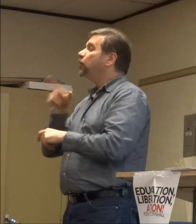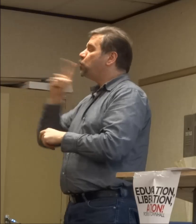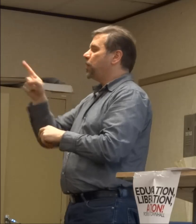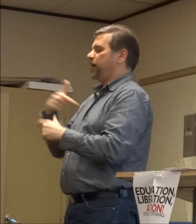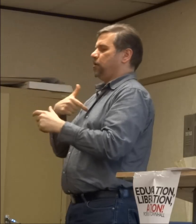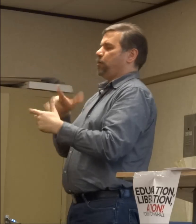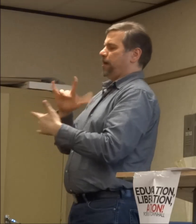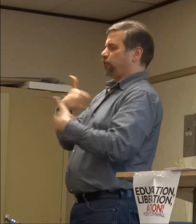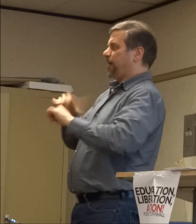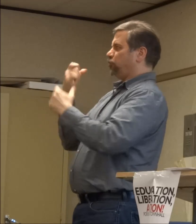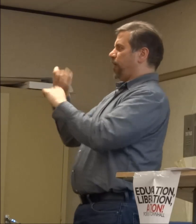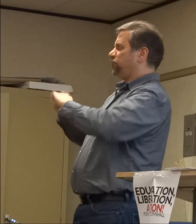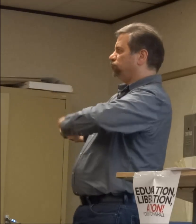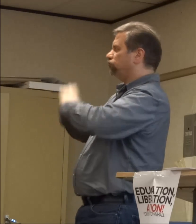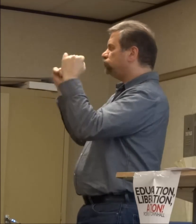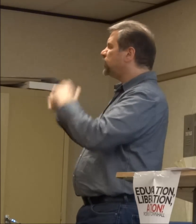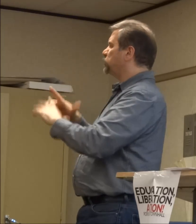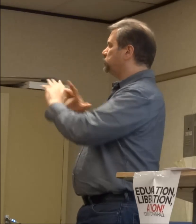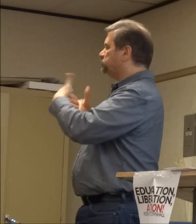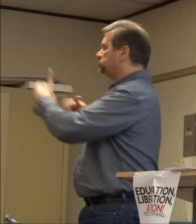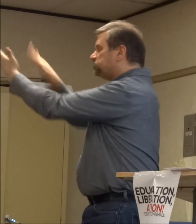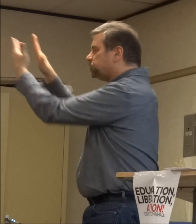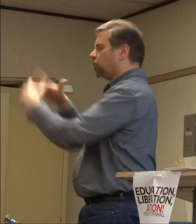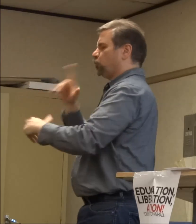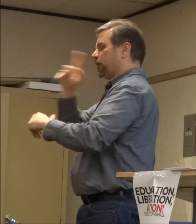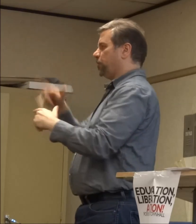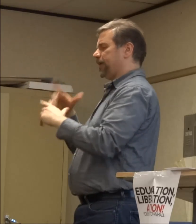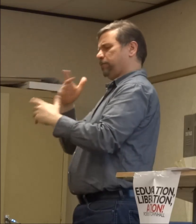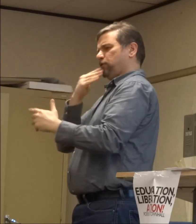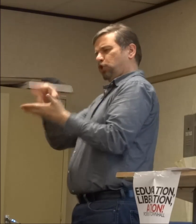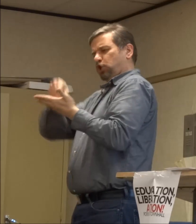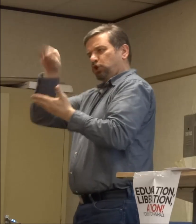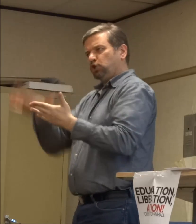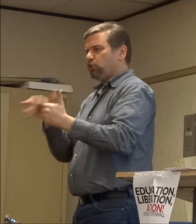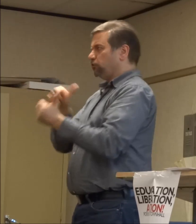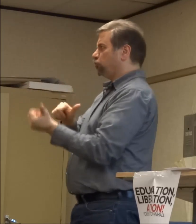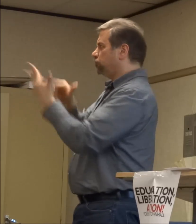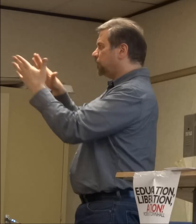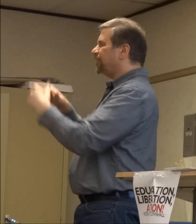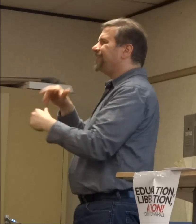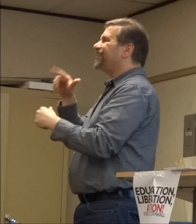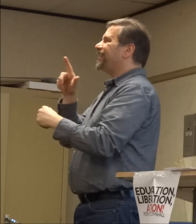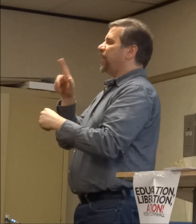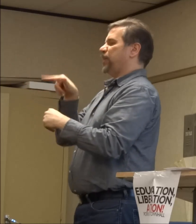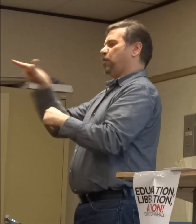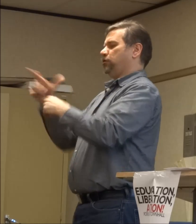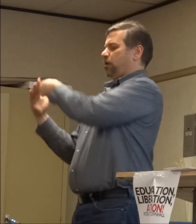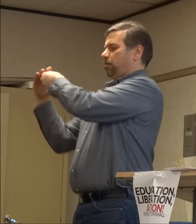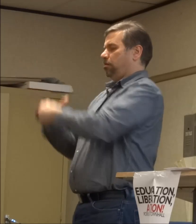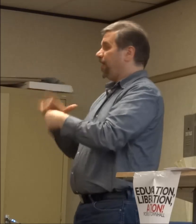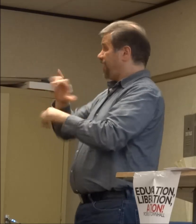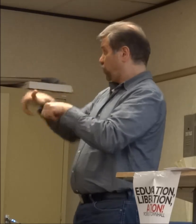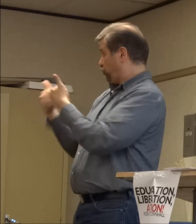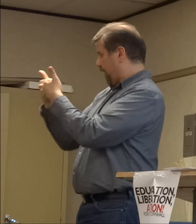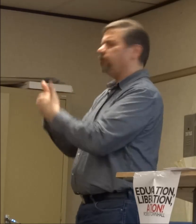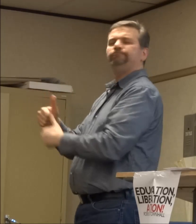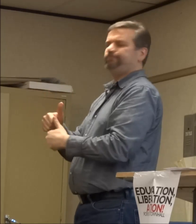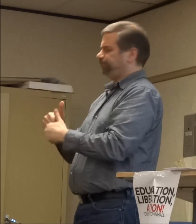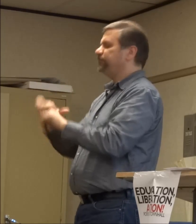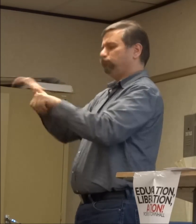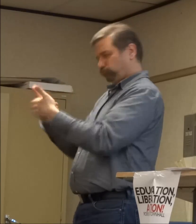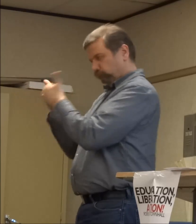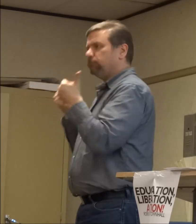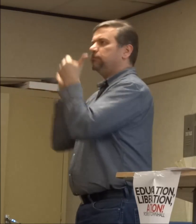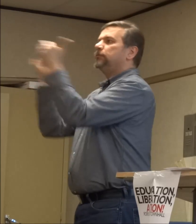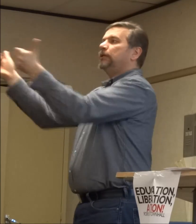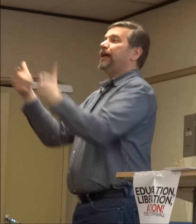forms of knowledge and to become disembodied, transparent, good students who do not challenge its hegemonic ideals. As a